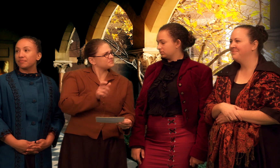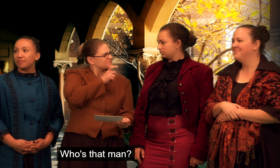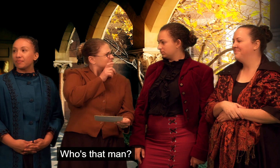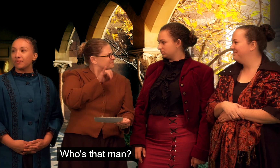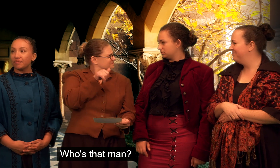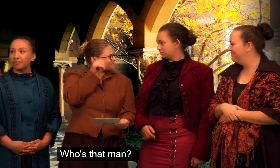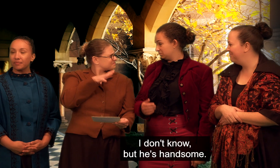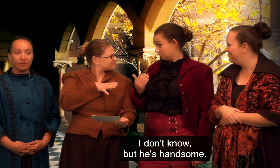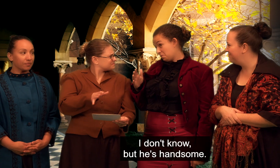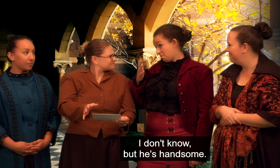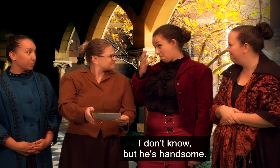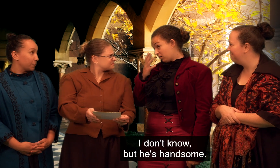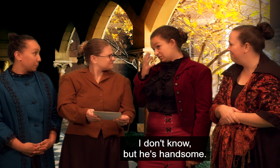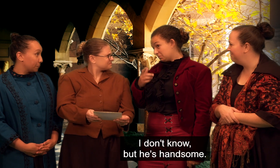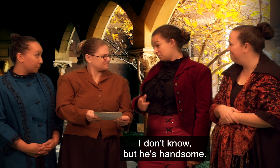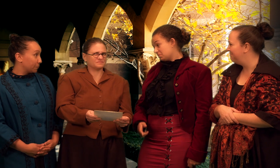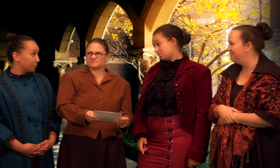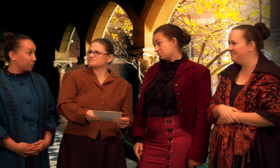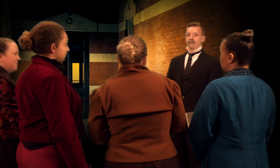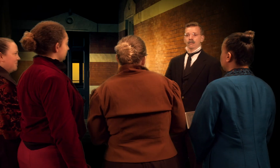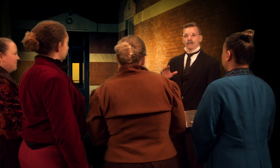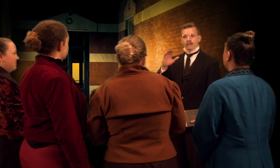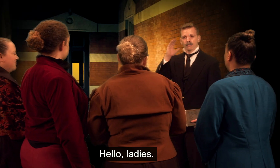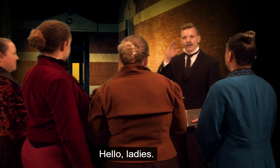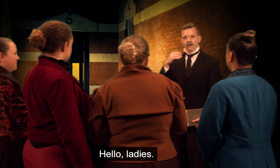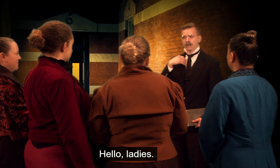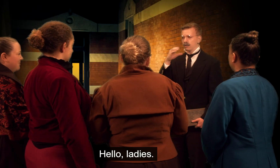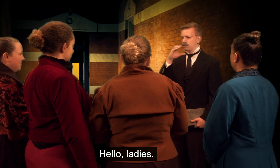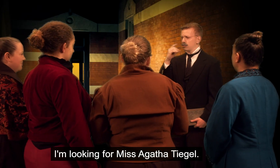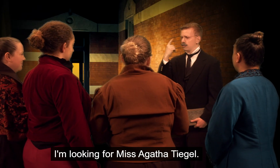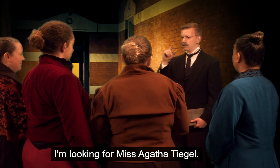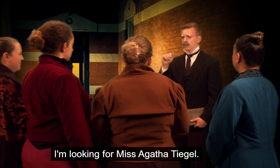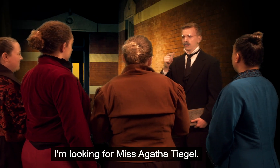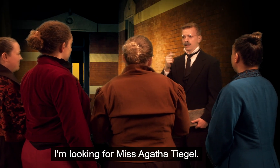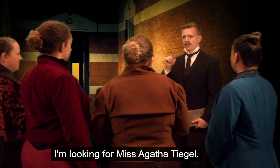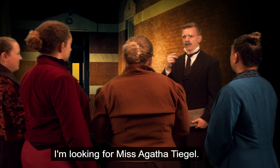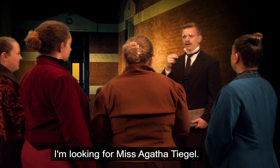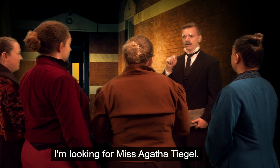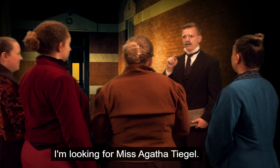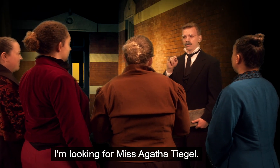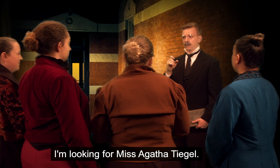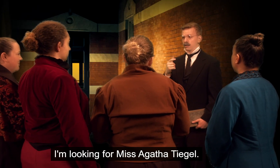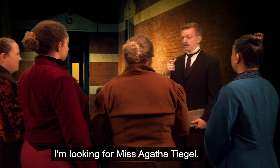Who's that man? I don't know, but he's handsome. Hello, ladies. I'm looking for Miss Agatha Tiegel.